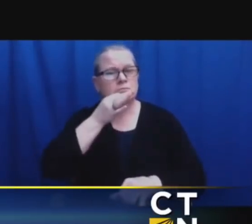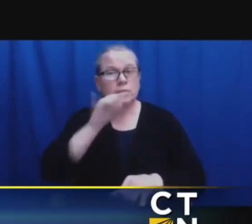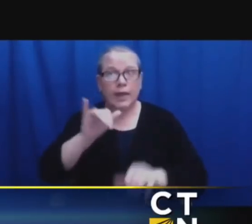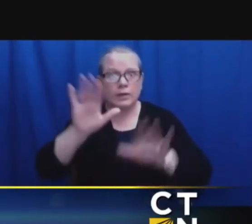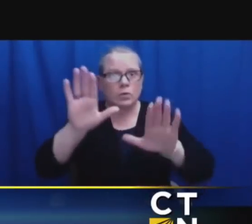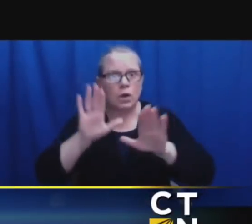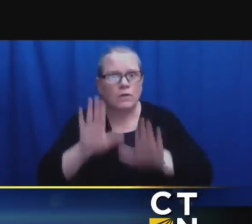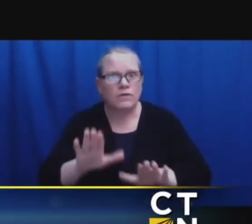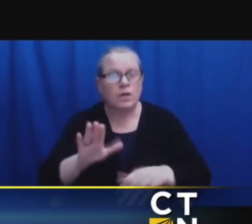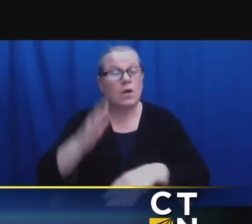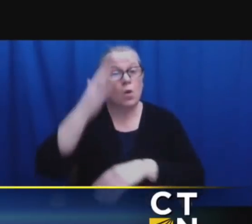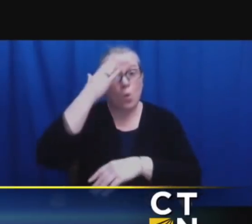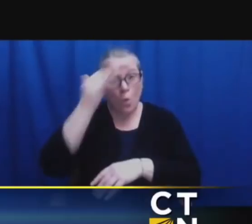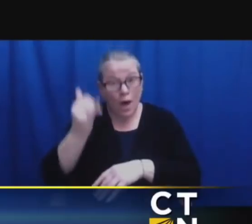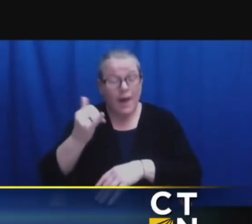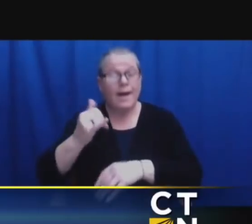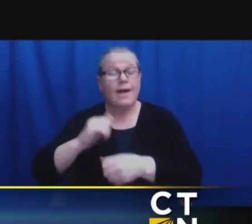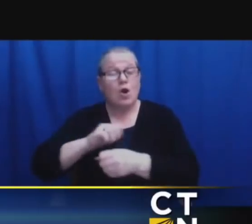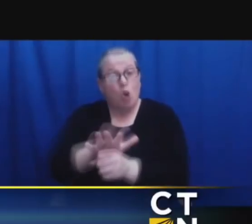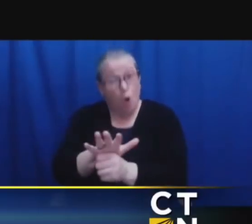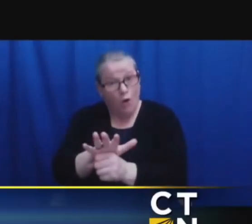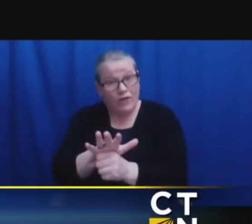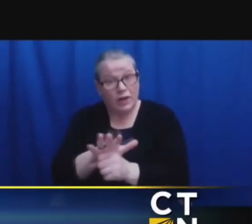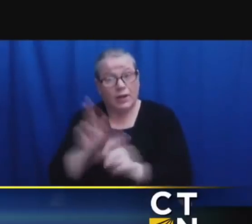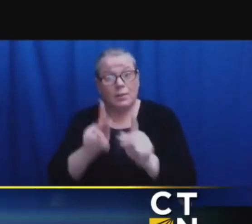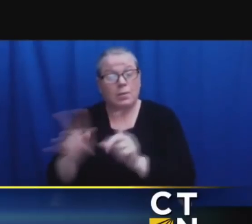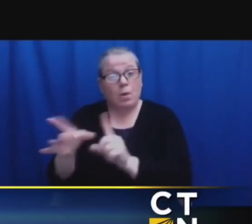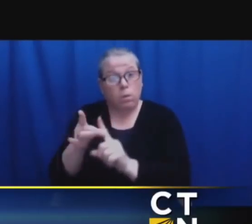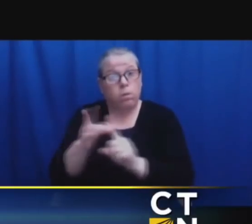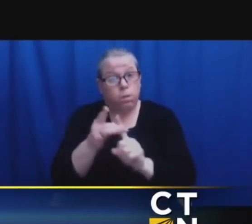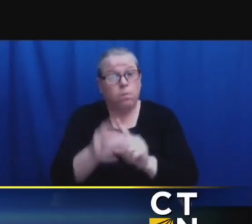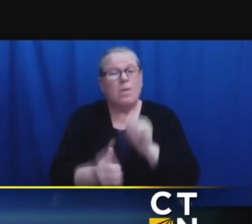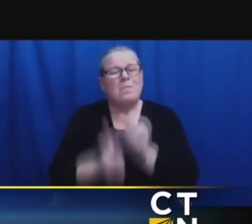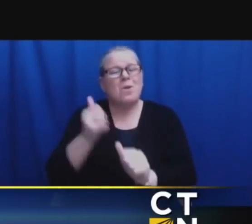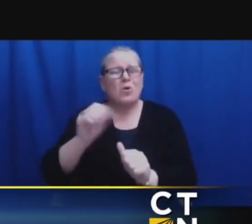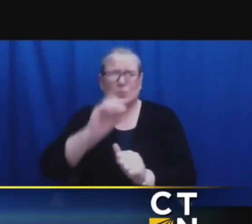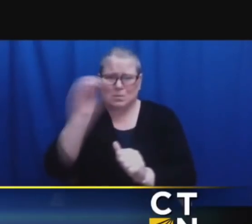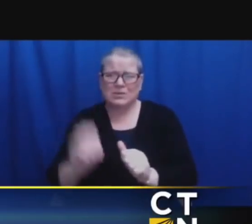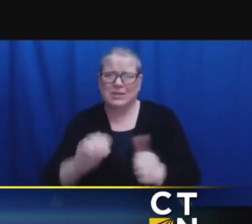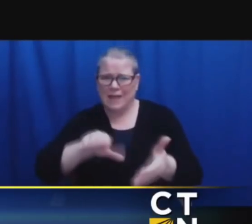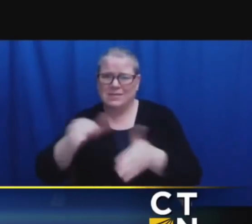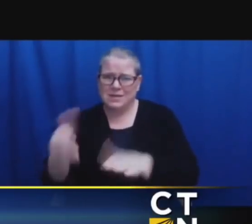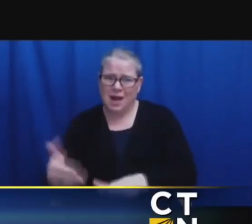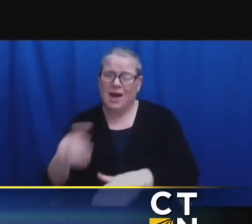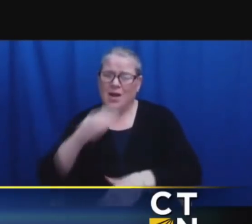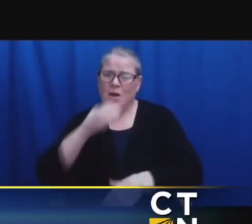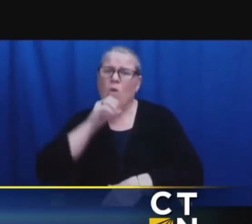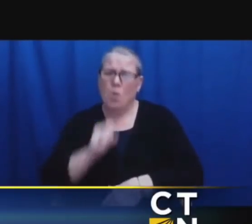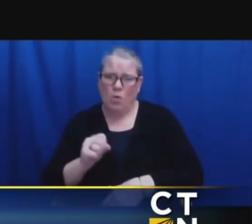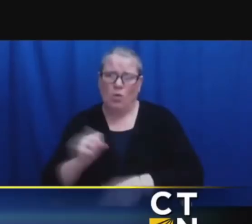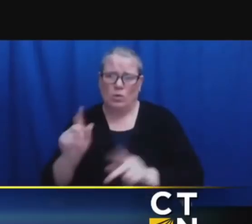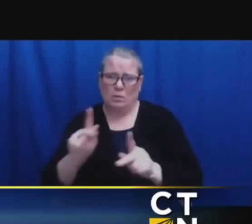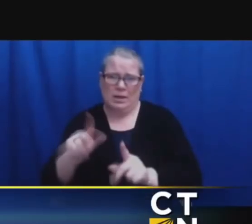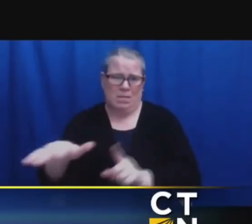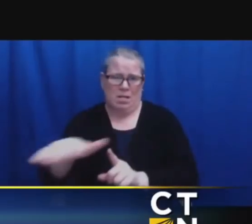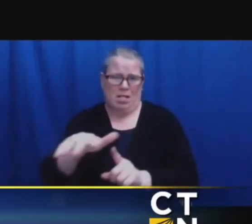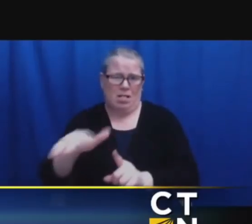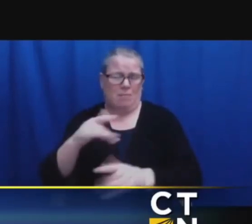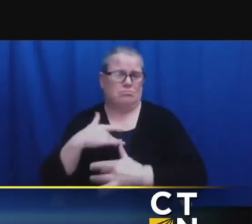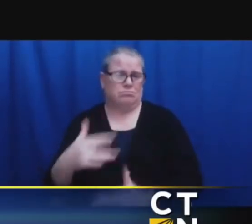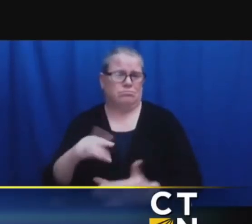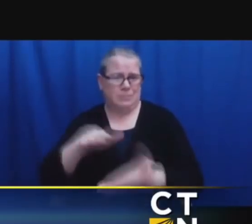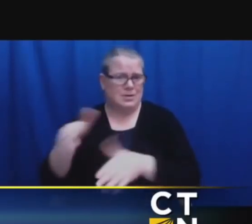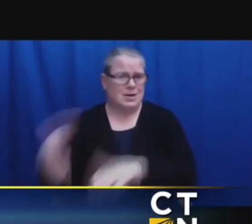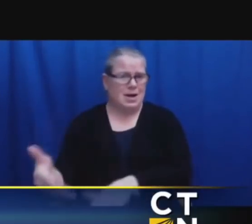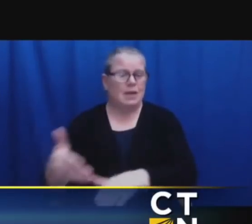the majority of the mortality occurs in persons of older age groups. So I think that's one of the